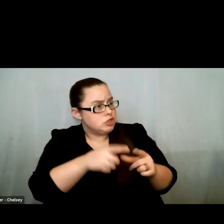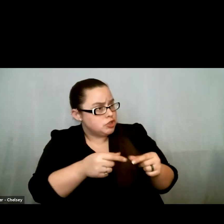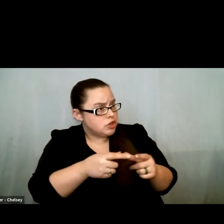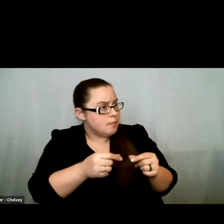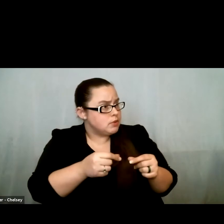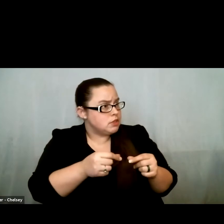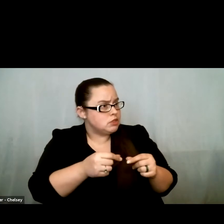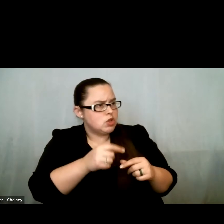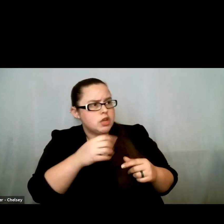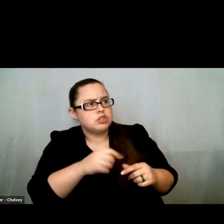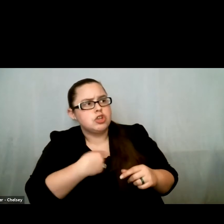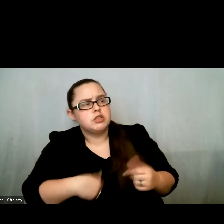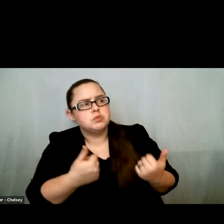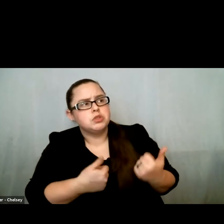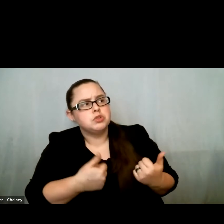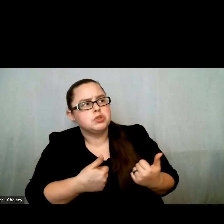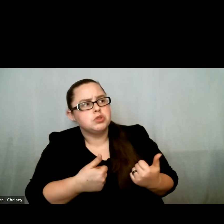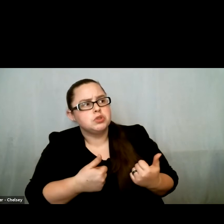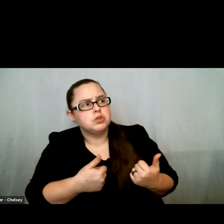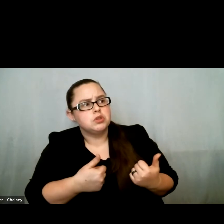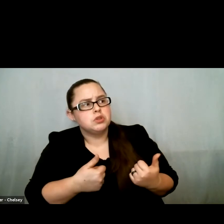Chinese, Japanese, Korean, Hmong?